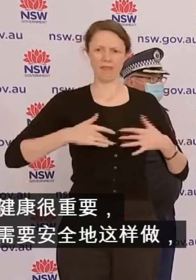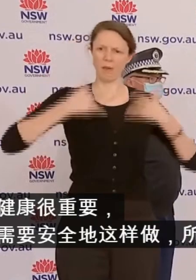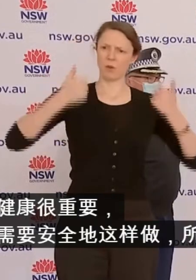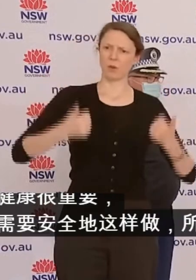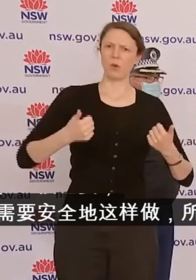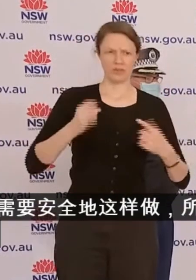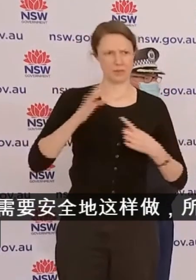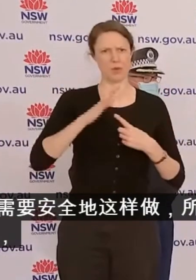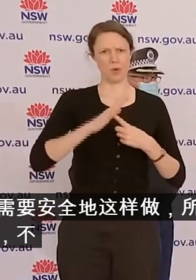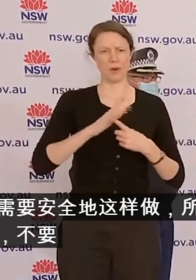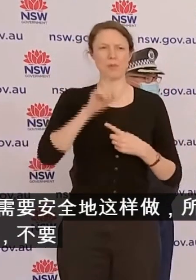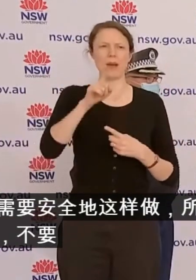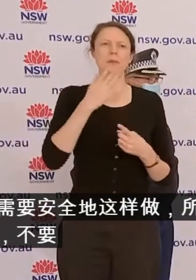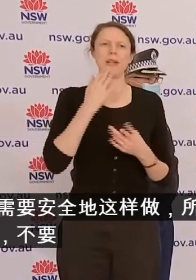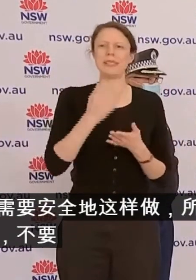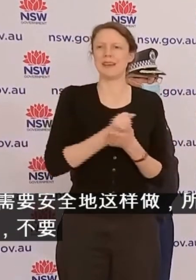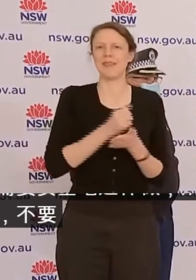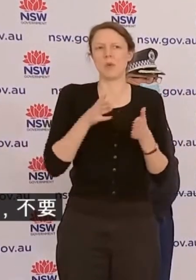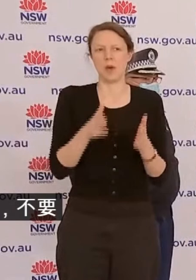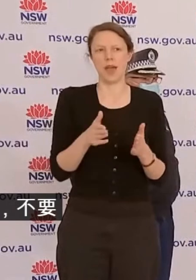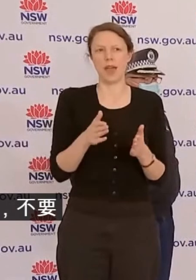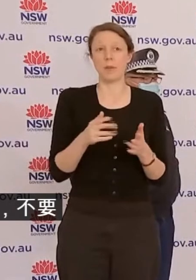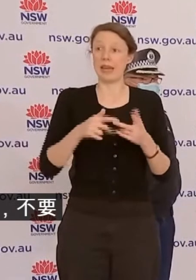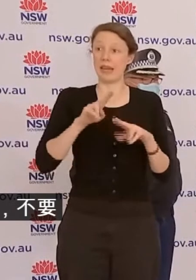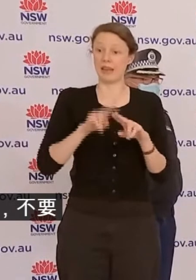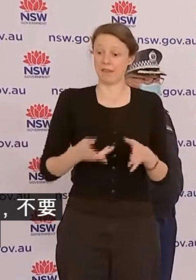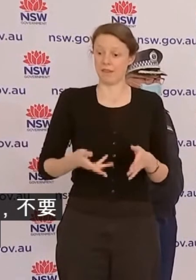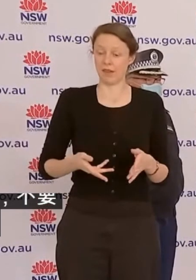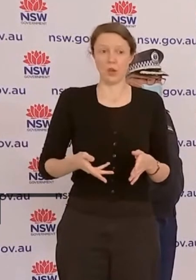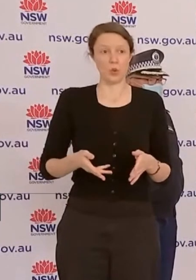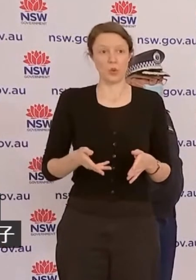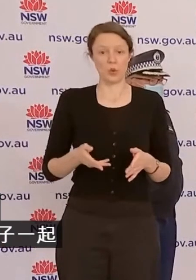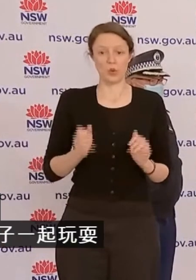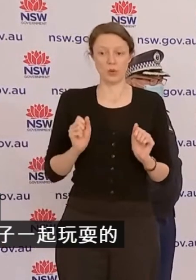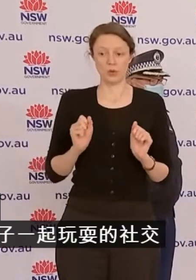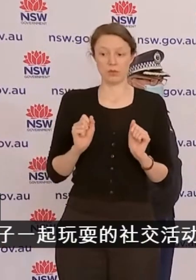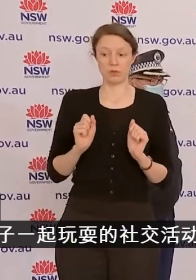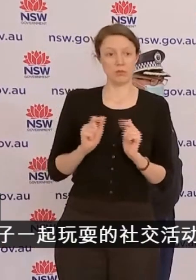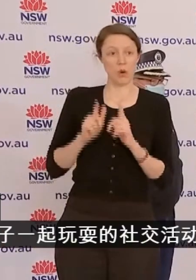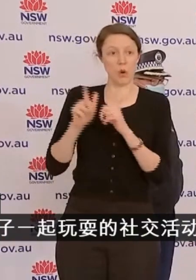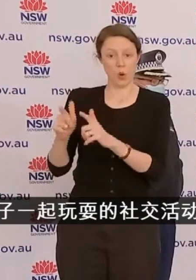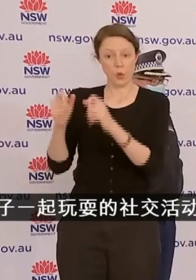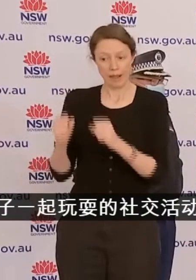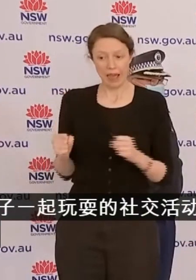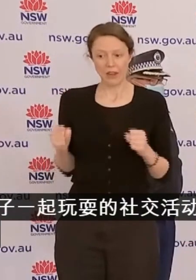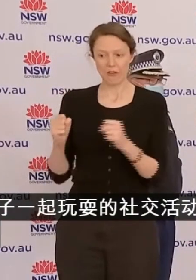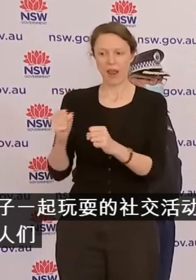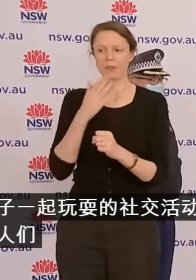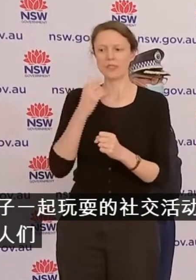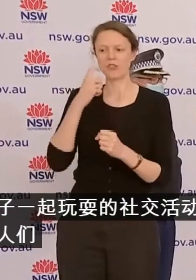that safely. So if you're going to playgrounds, don't encourage the children to do that social thing of playing with the other children. Keep people